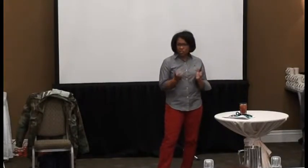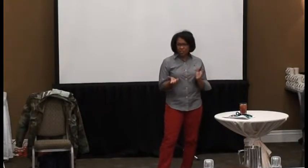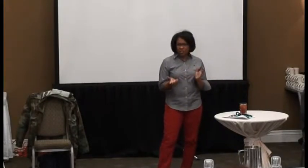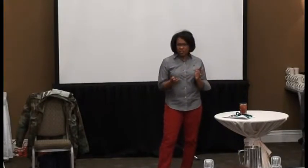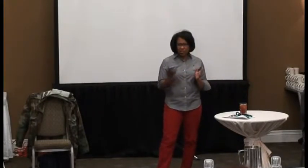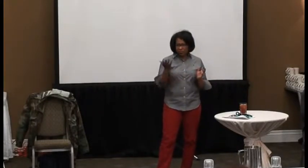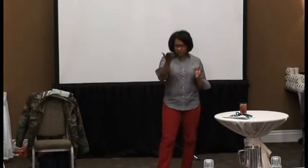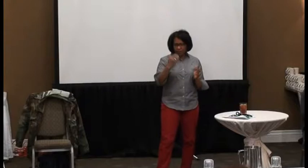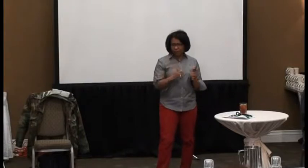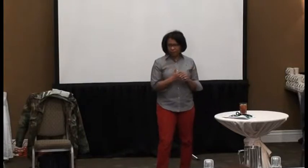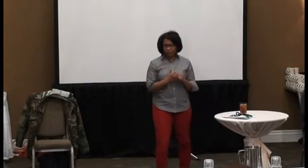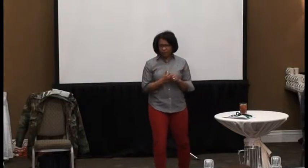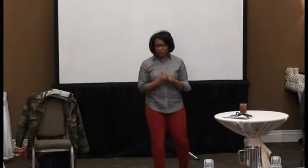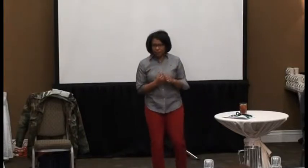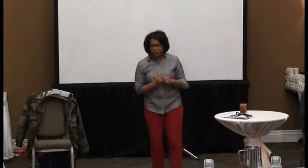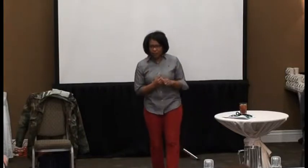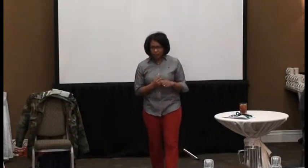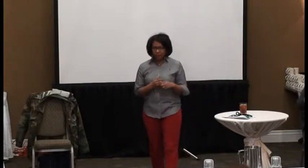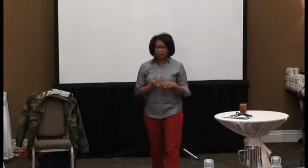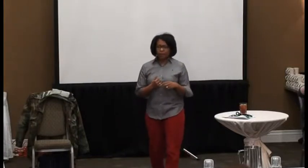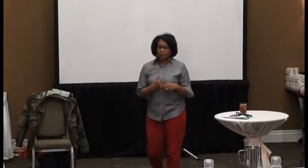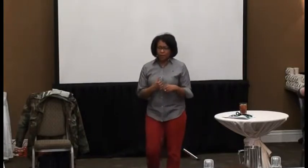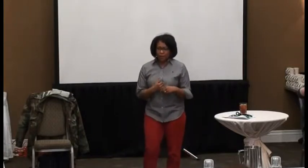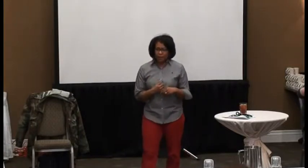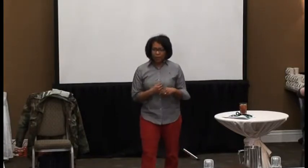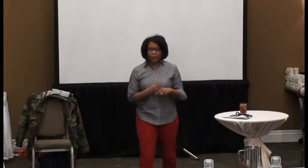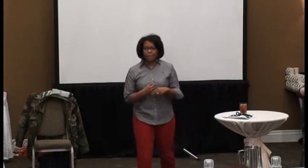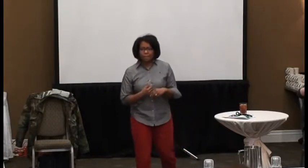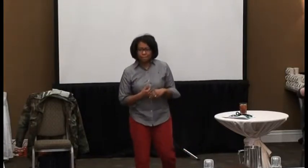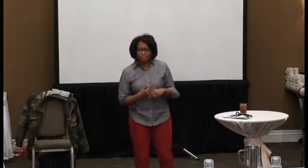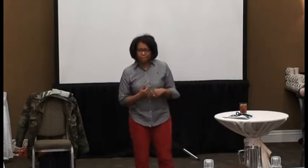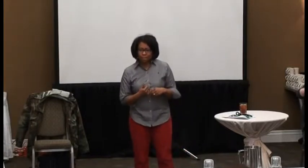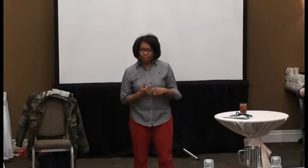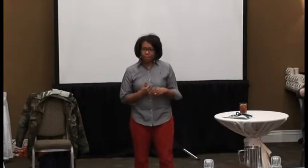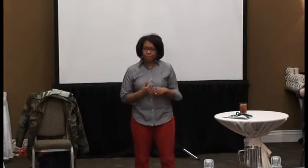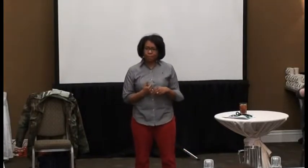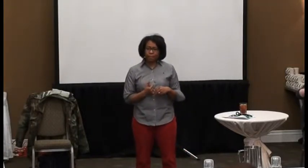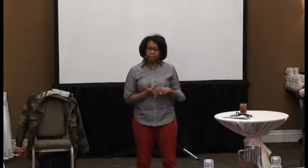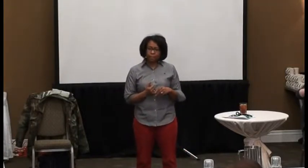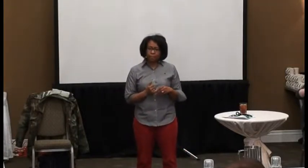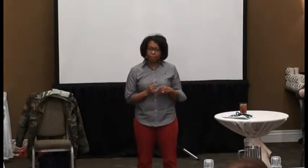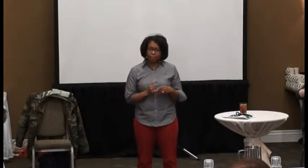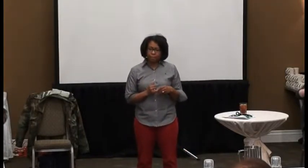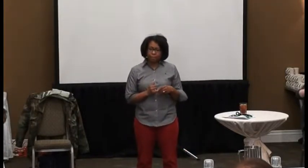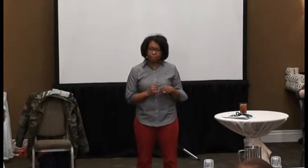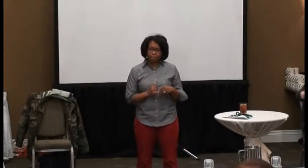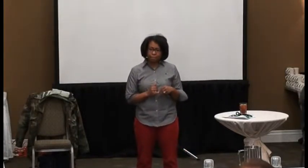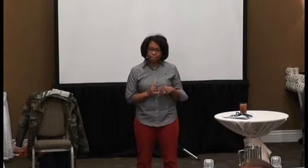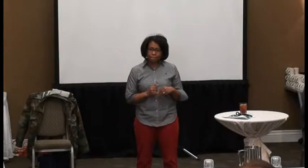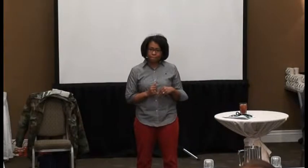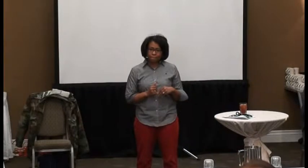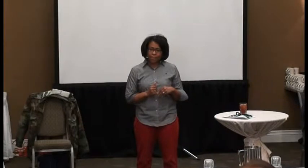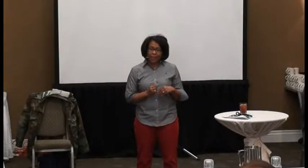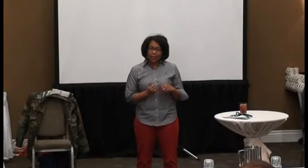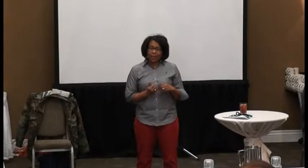Because this is pretty, yeah. Are there any ADHD medications that also help with mood?